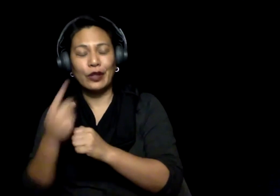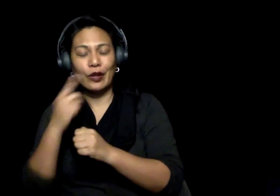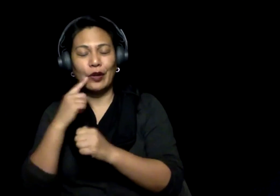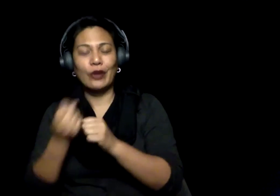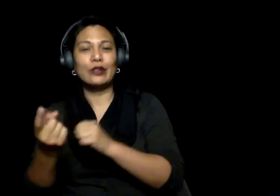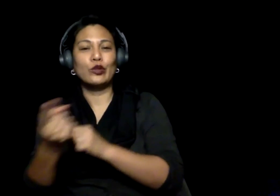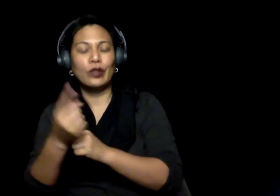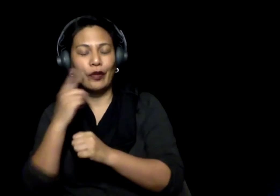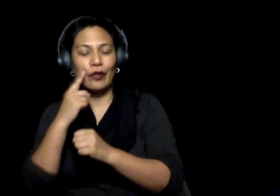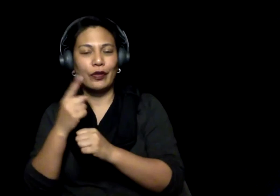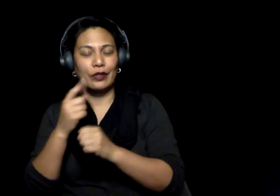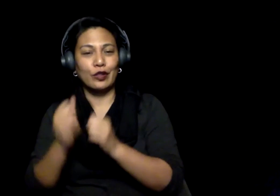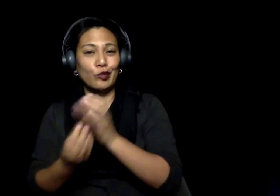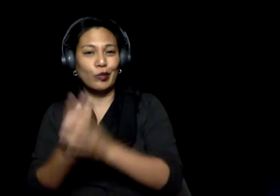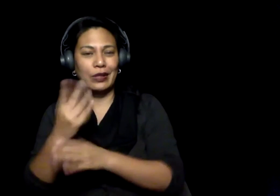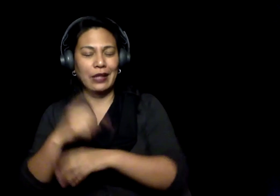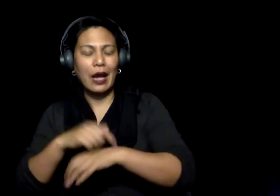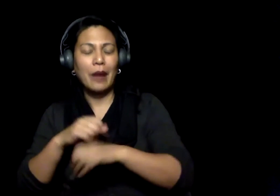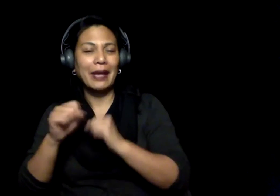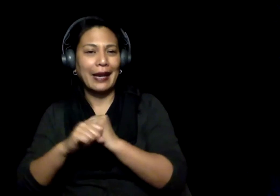not a problem.